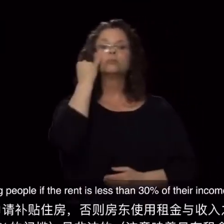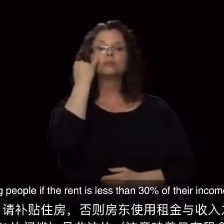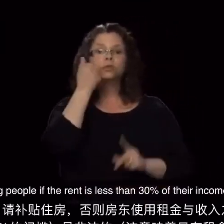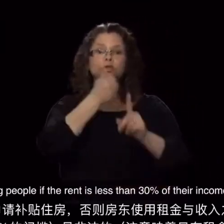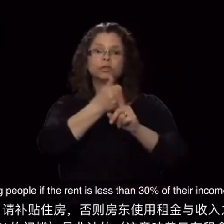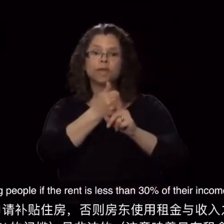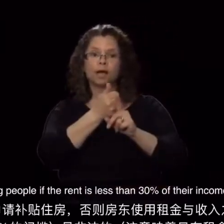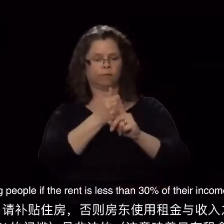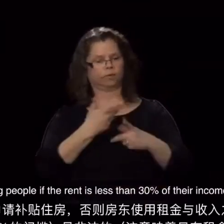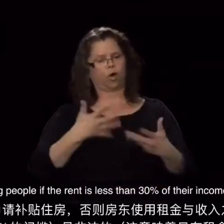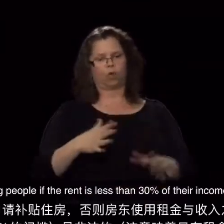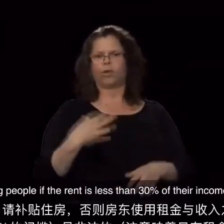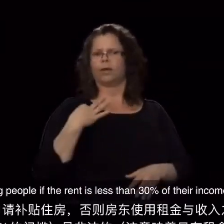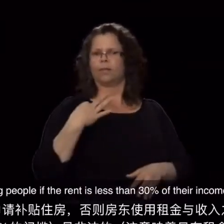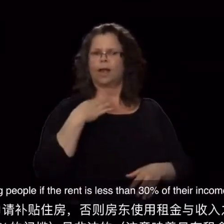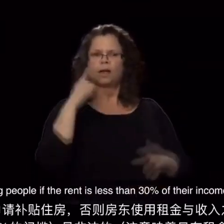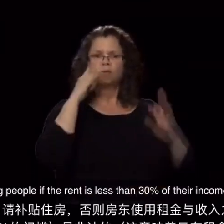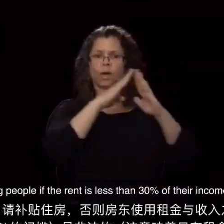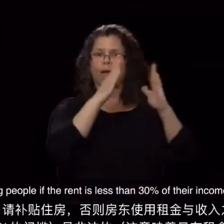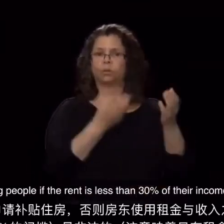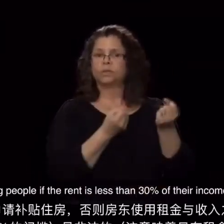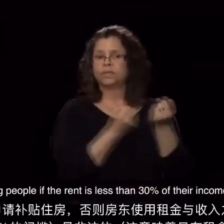30% of their income.